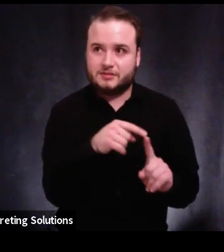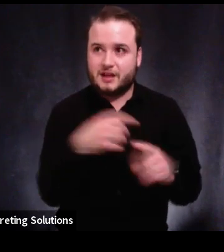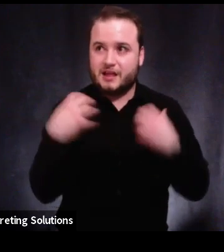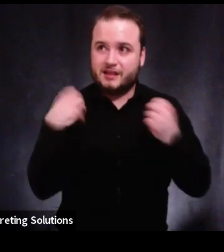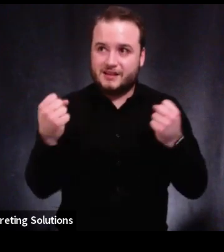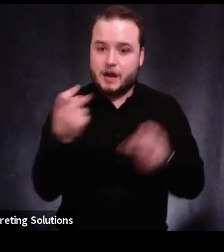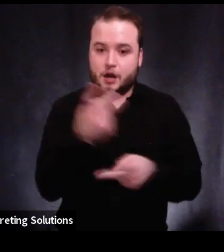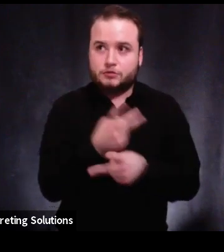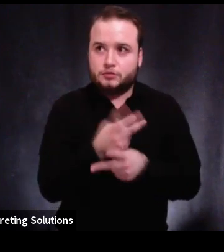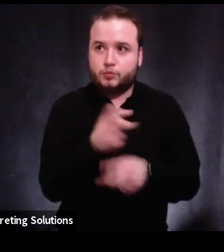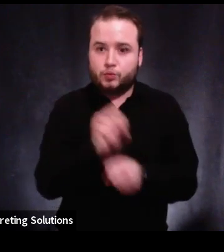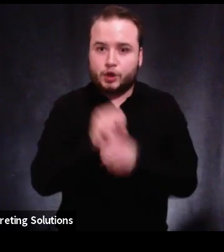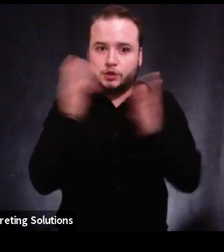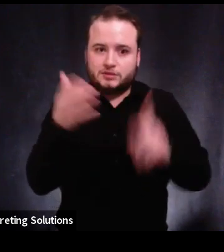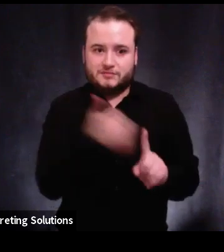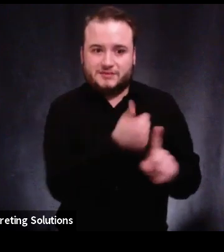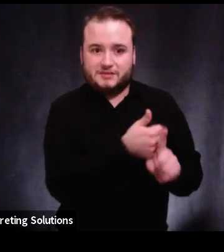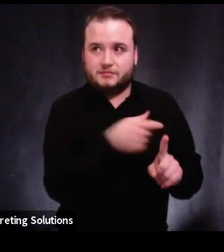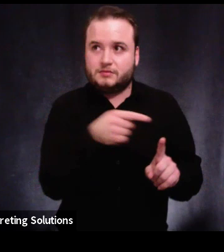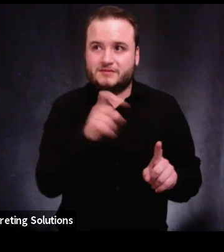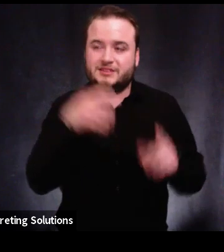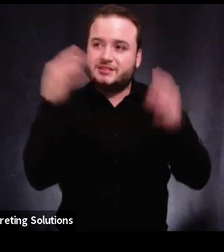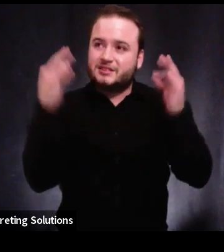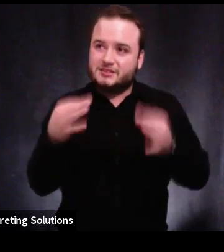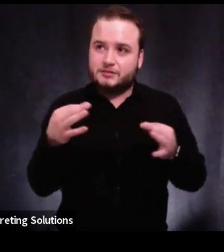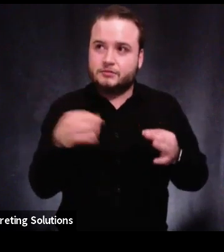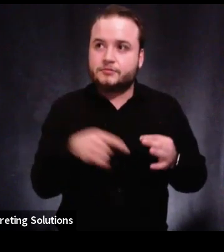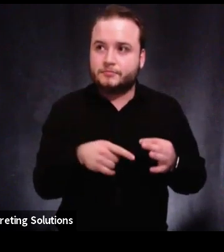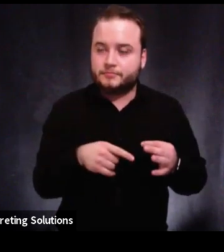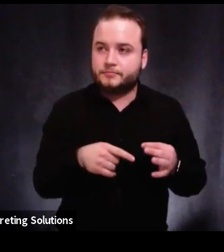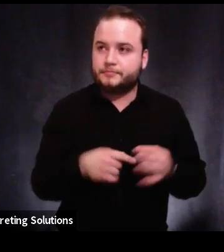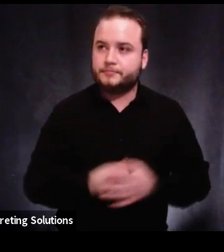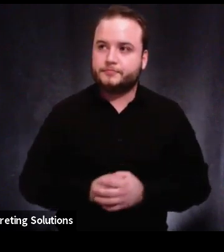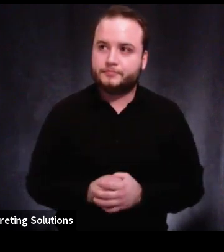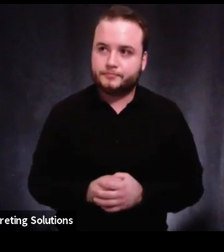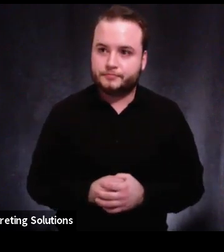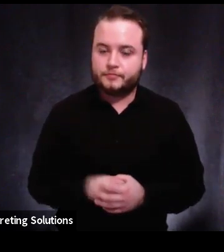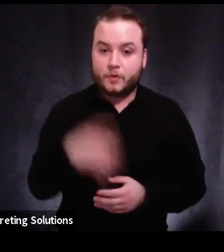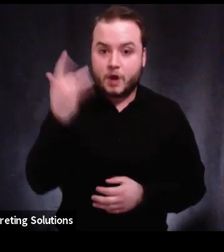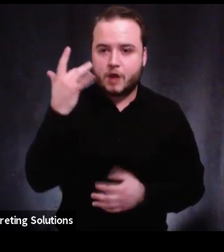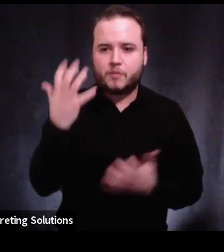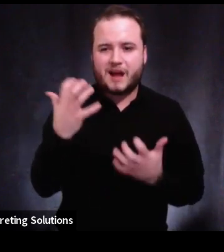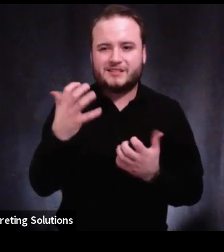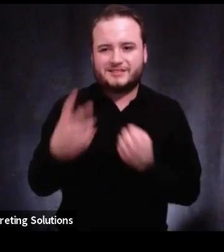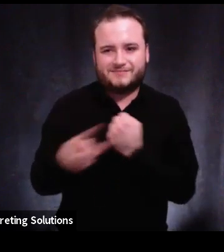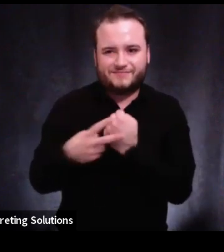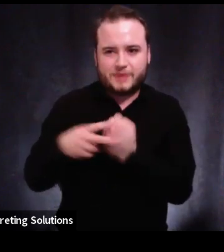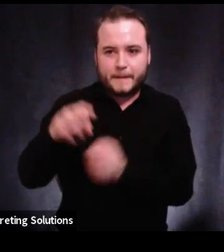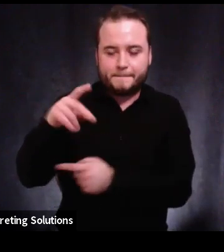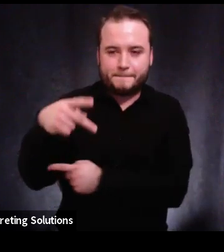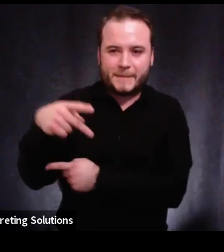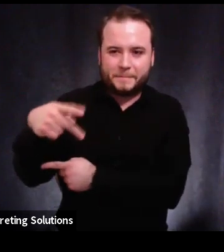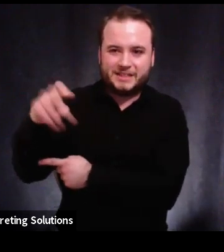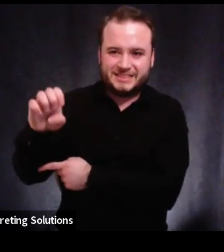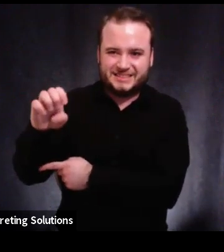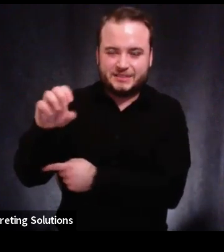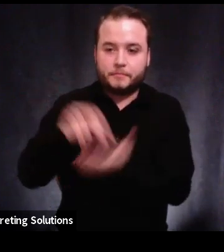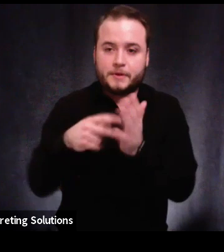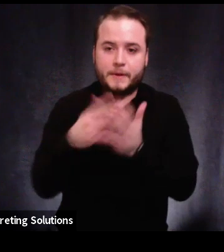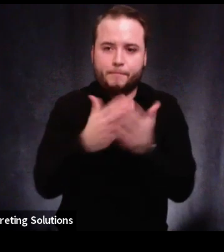doing two things, really: conserving personal protective equipment and minimizing the spread